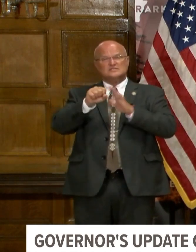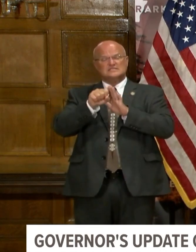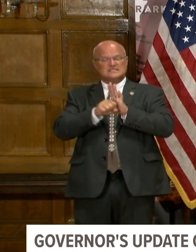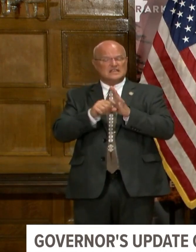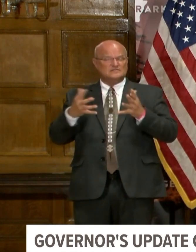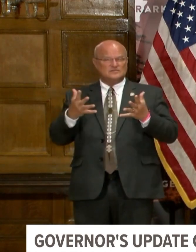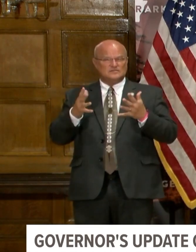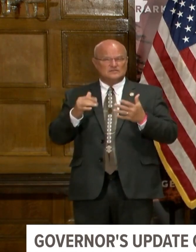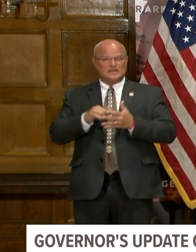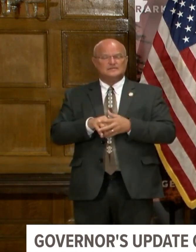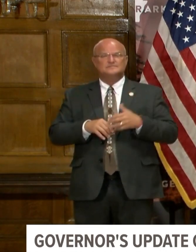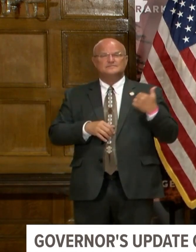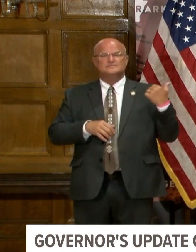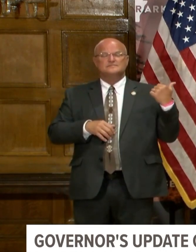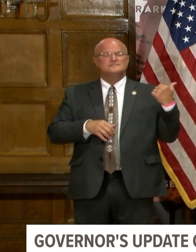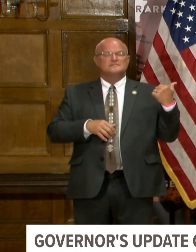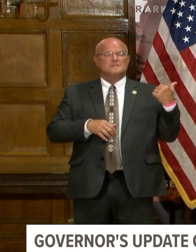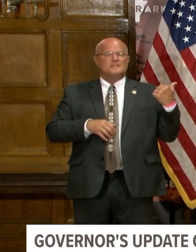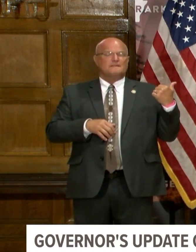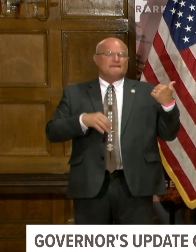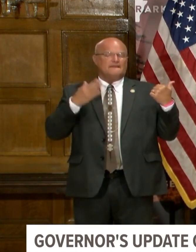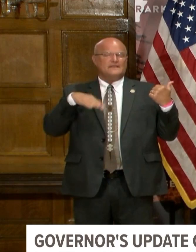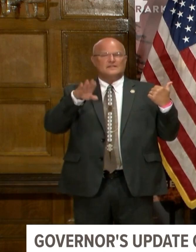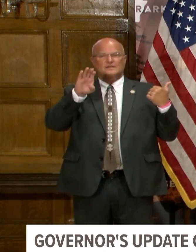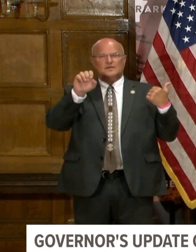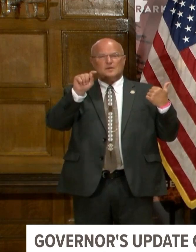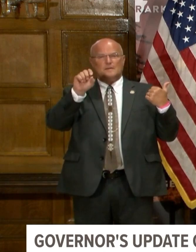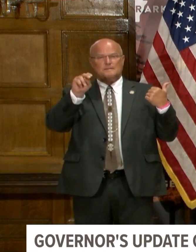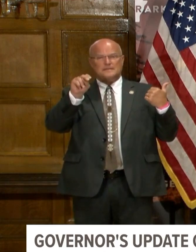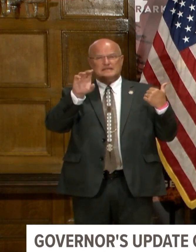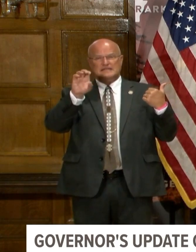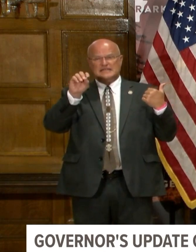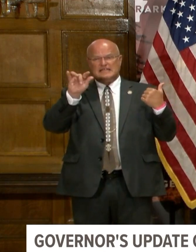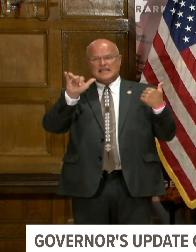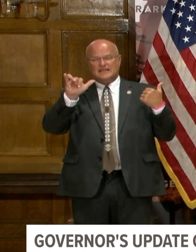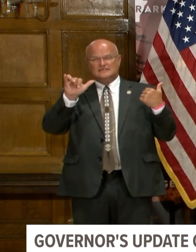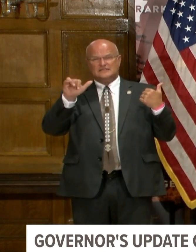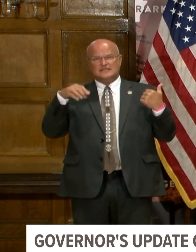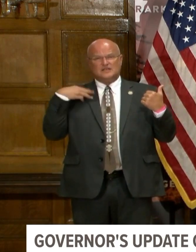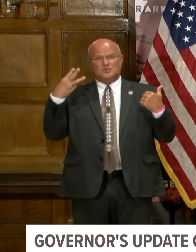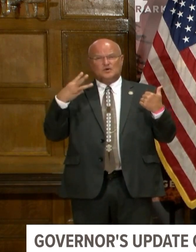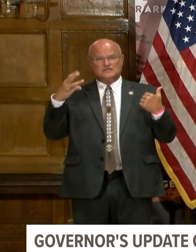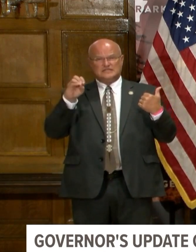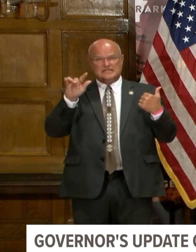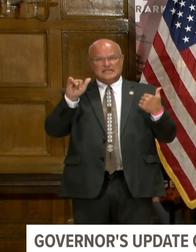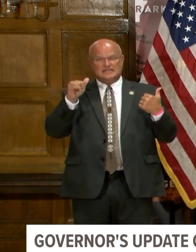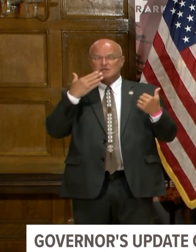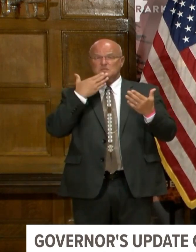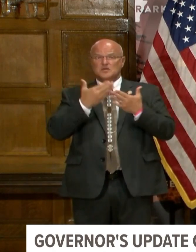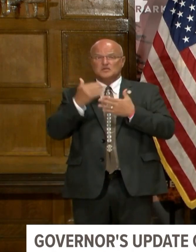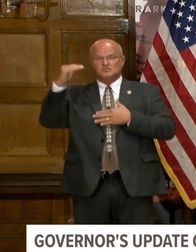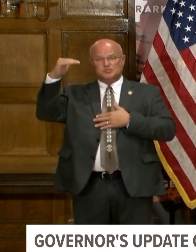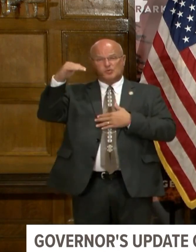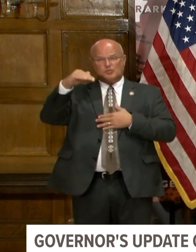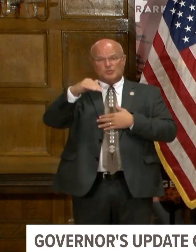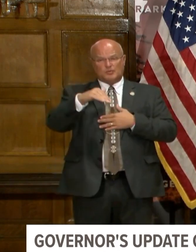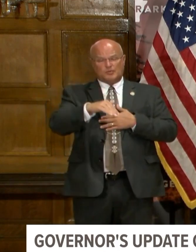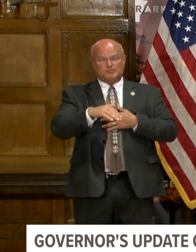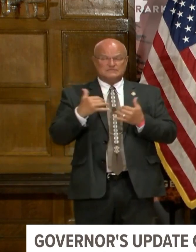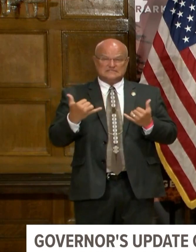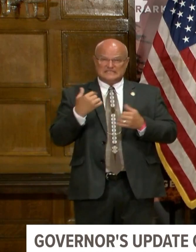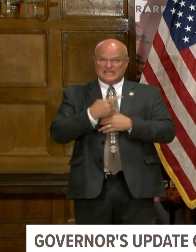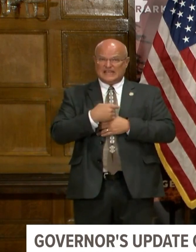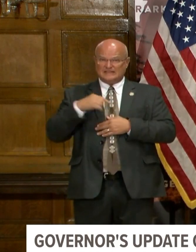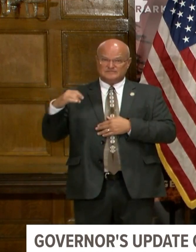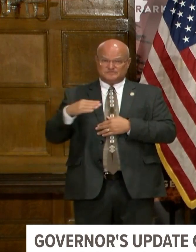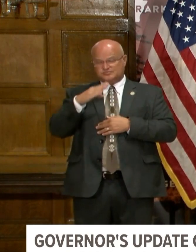Monday? No, Benton County and Washington County, they've been on a good trend. Obviously, today we've